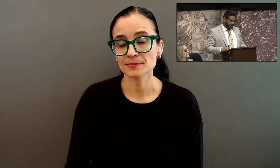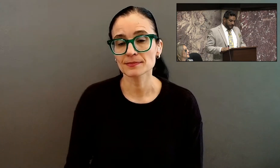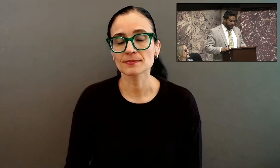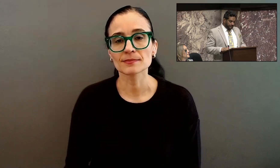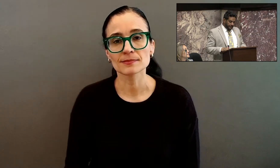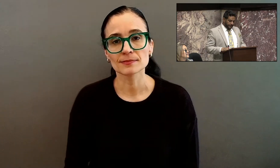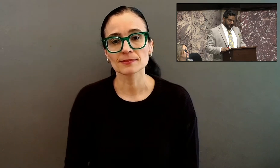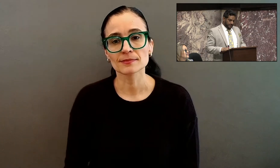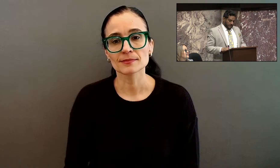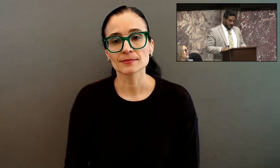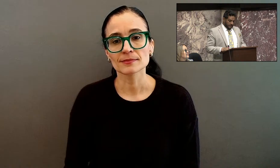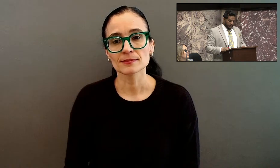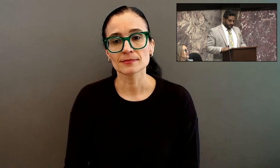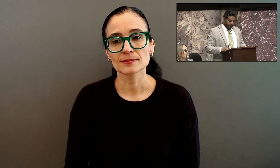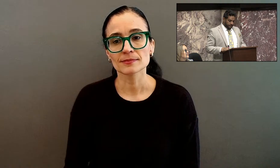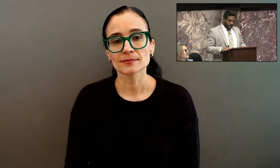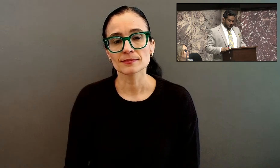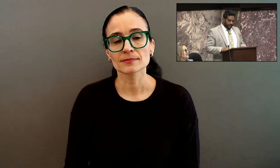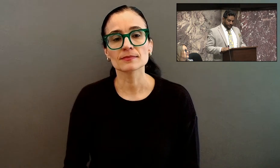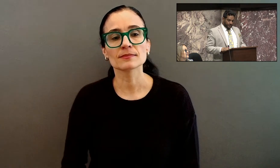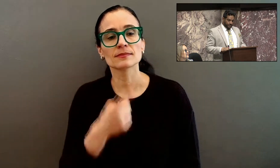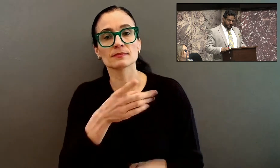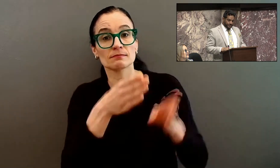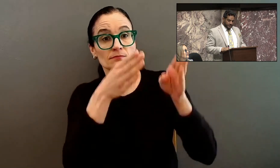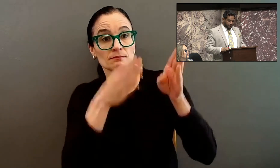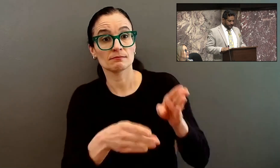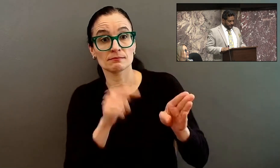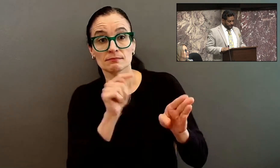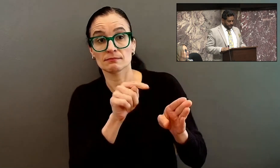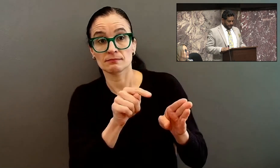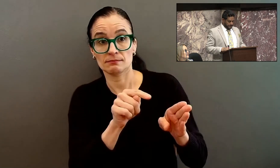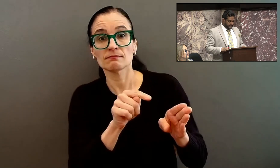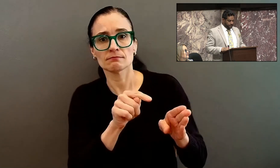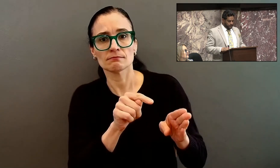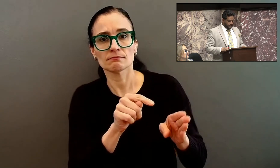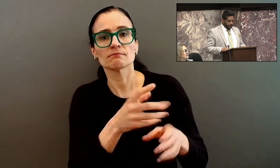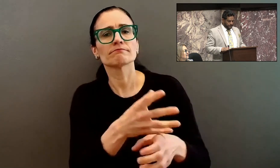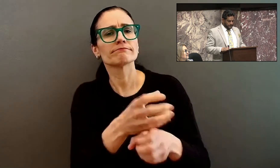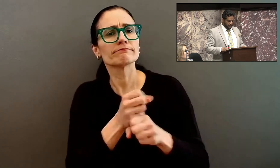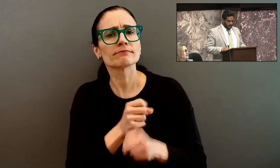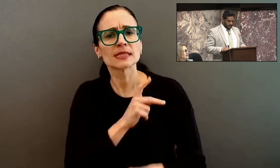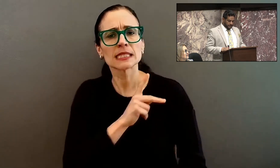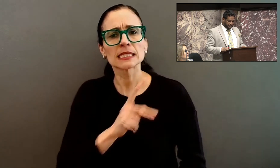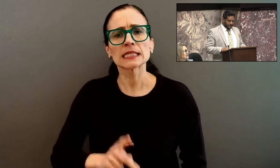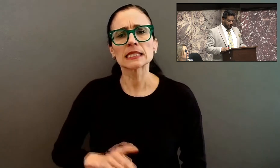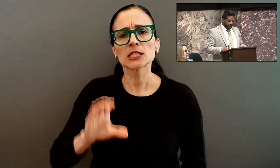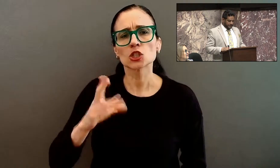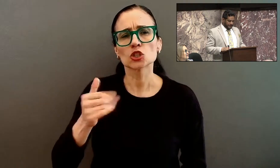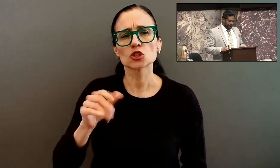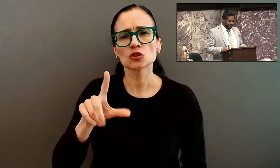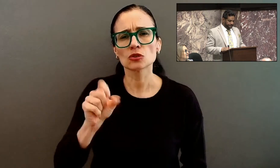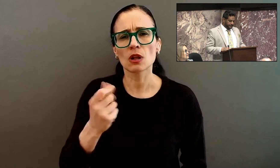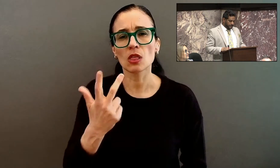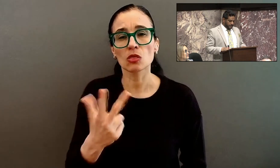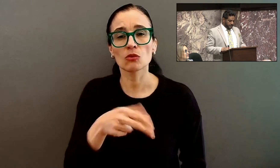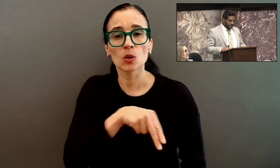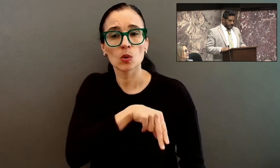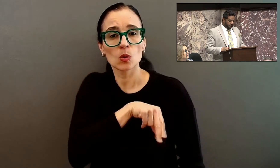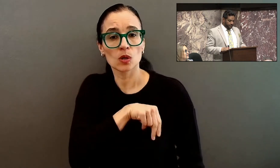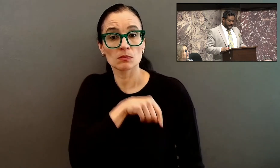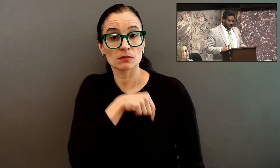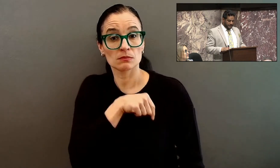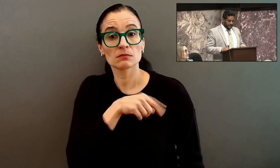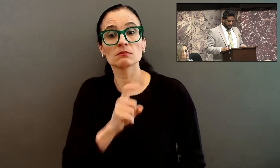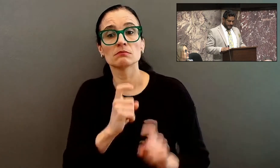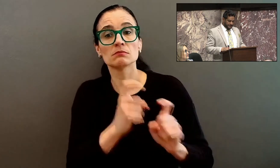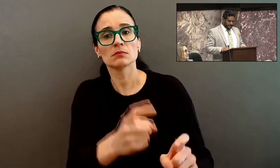Charles III Award for community service for his work with the Sikh Motorcycle Club. He came